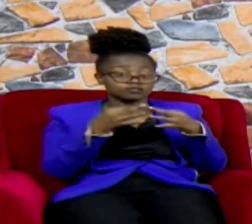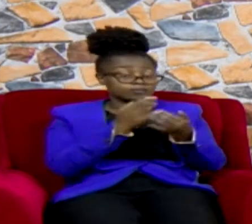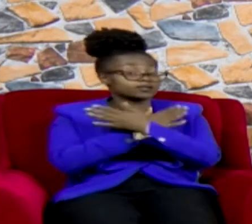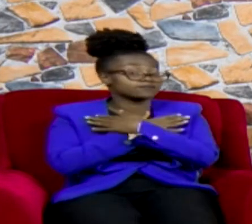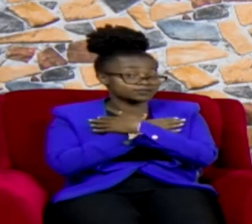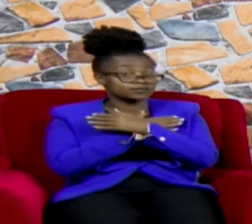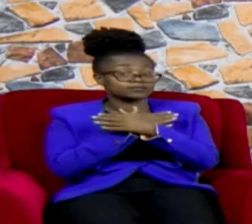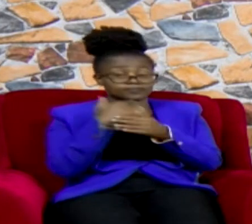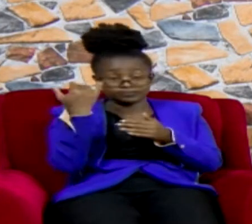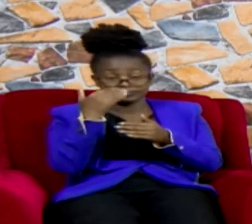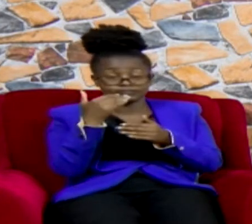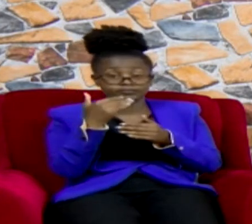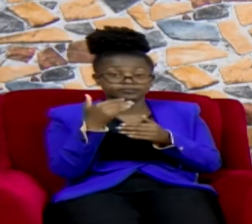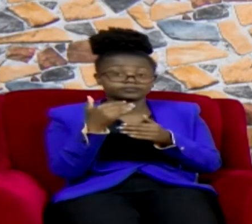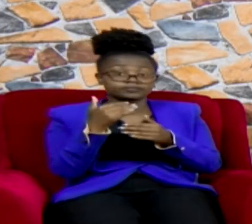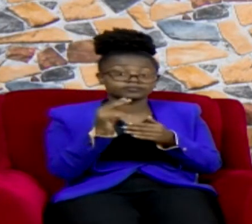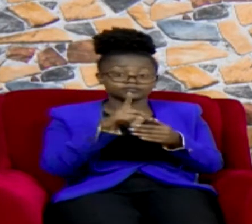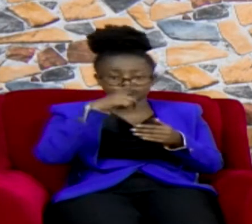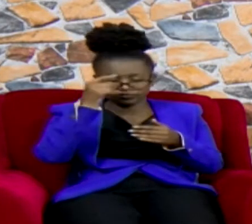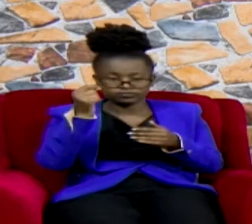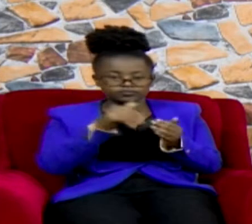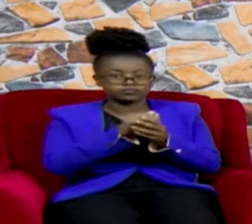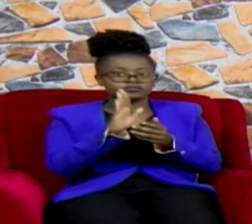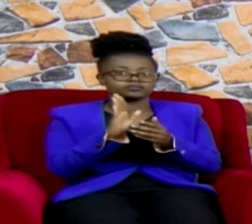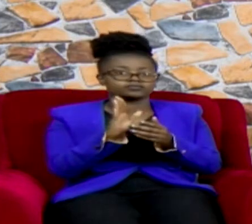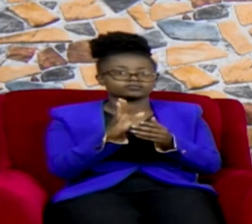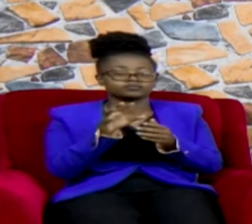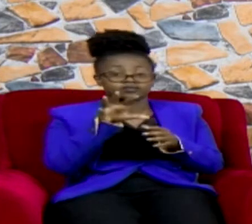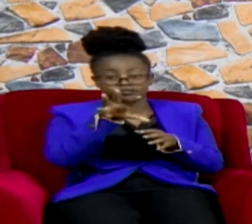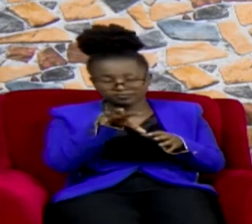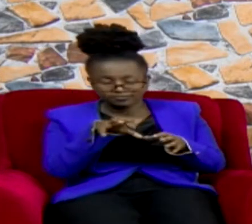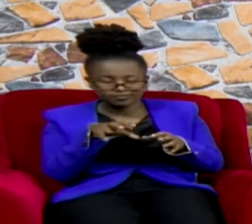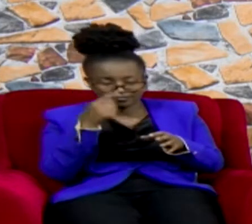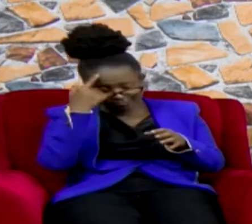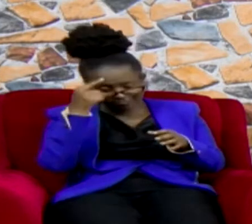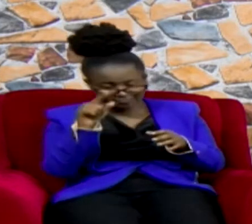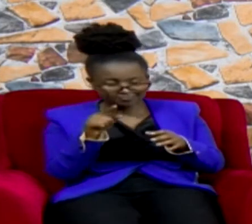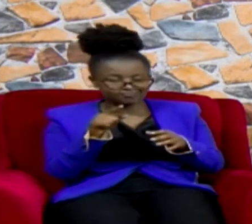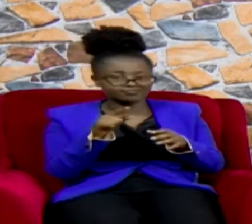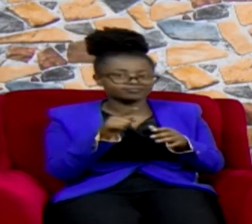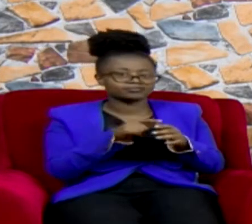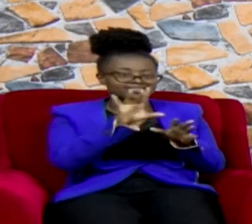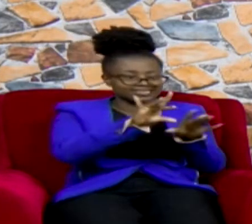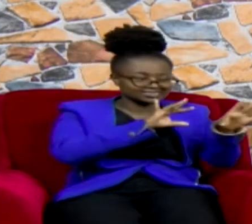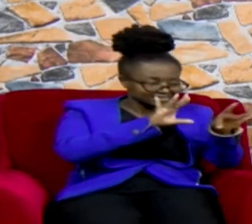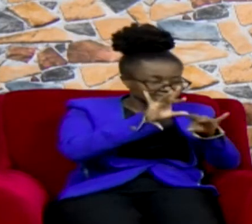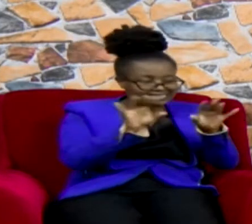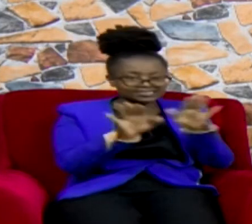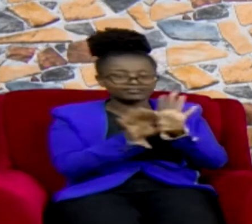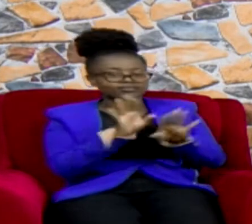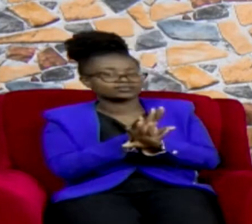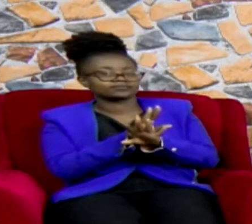in the spectrum. So I used to go out with him to the supermarket, and he could touch everything in the